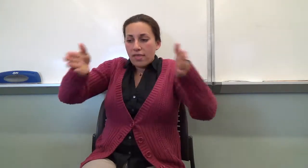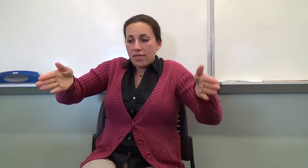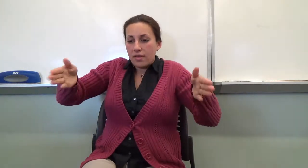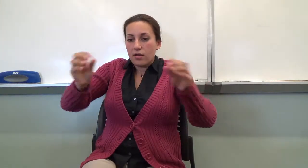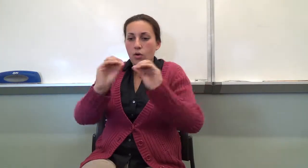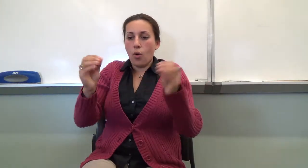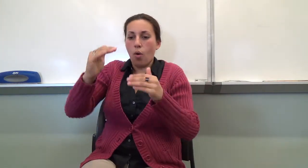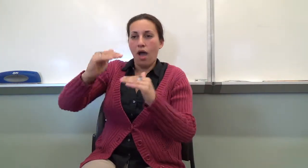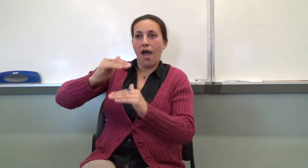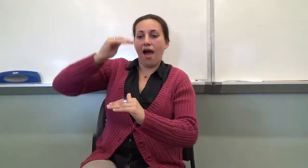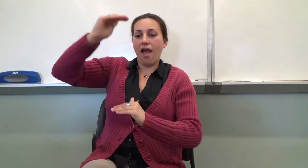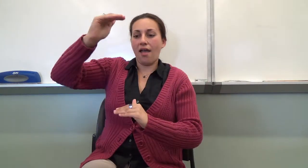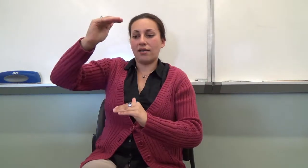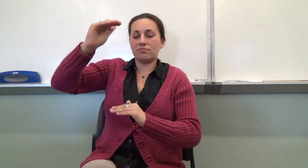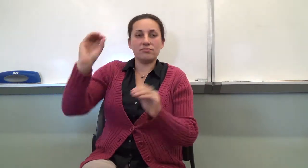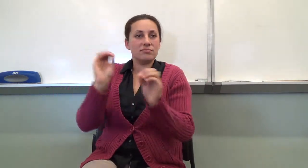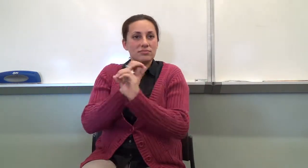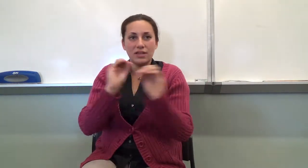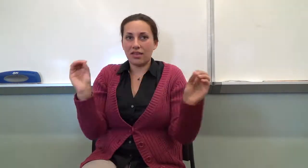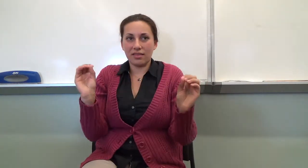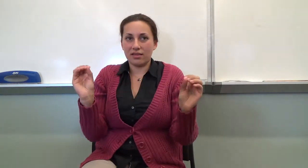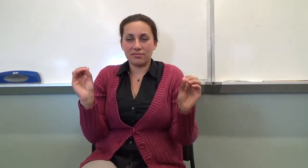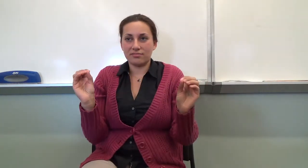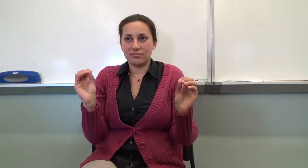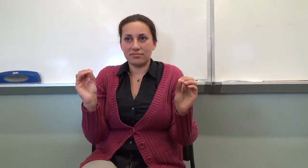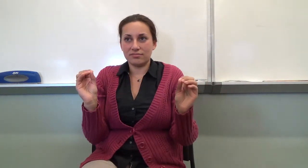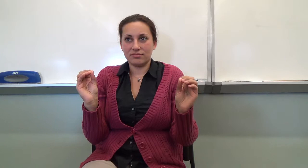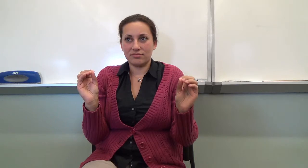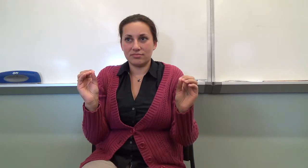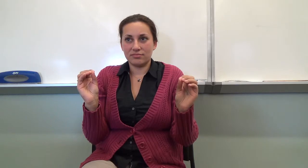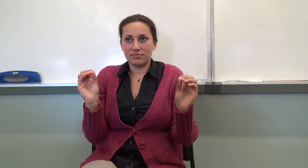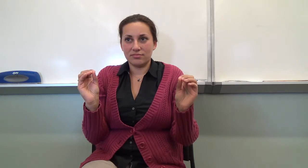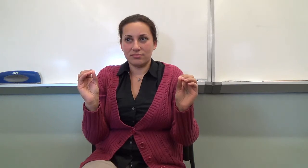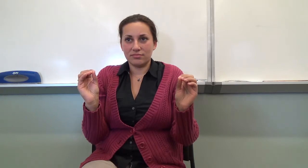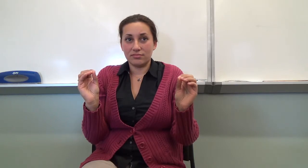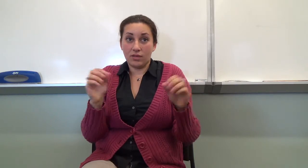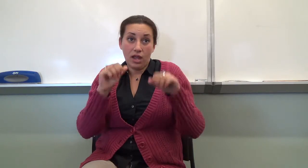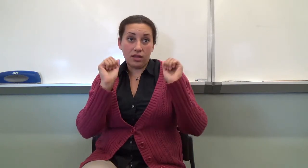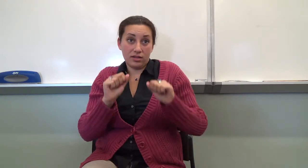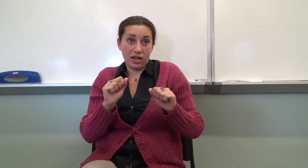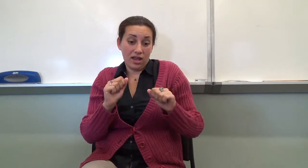It can have it can occupy no space at all.